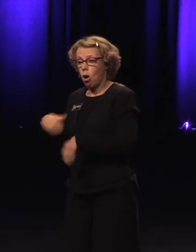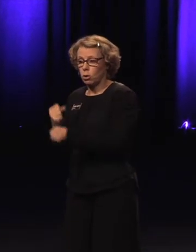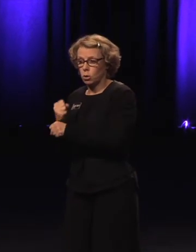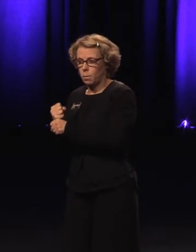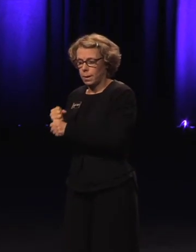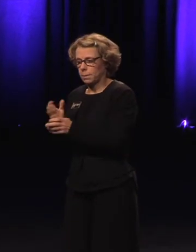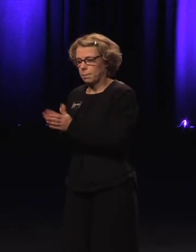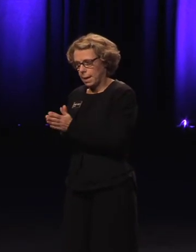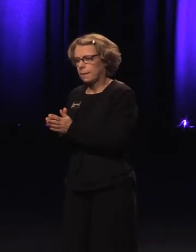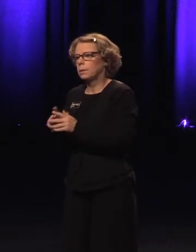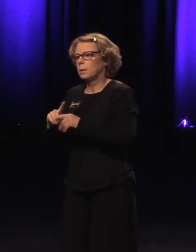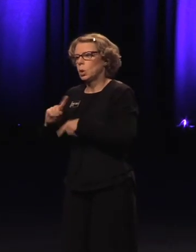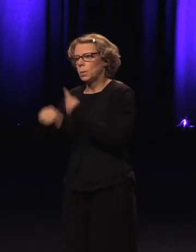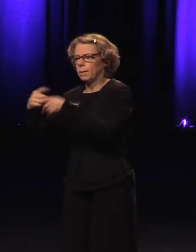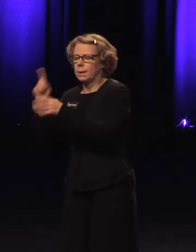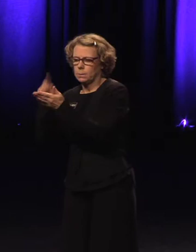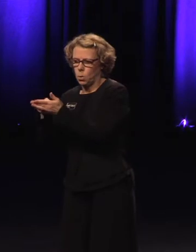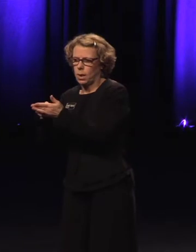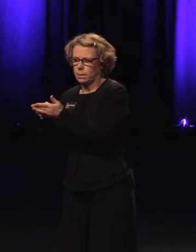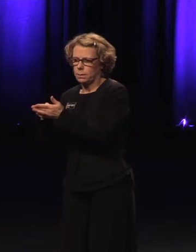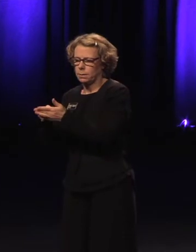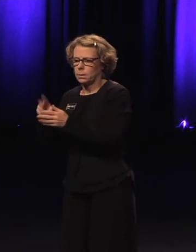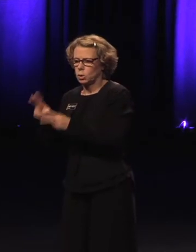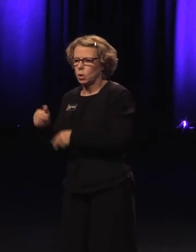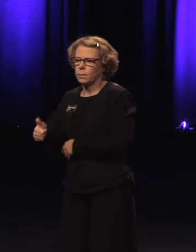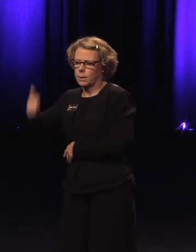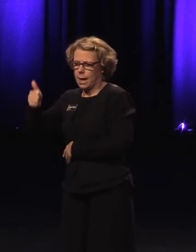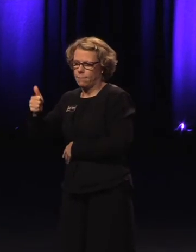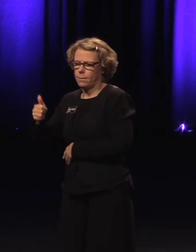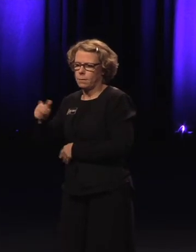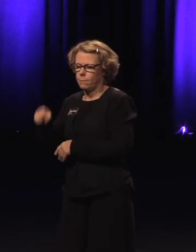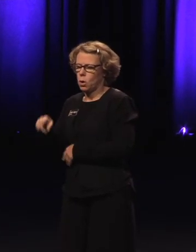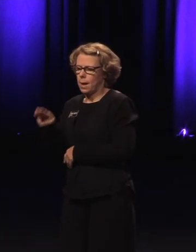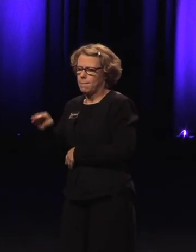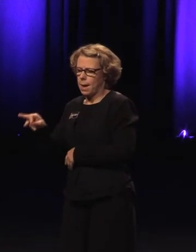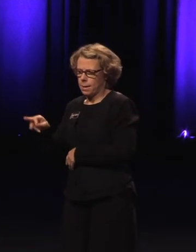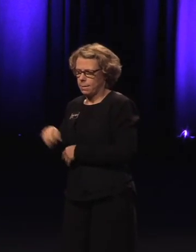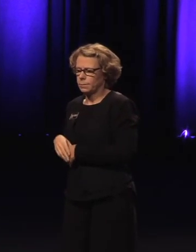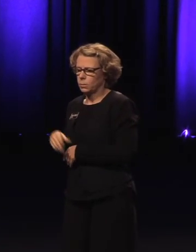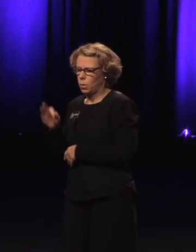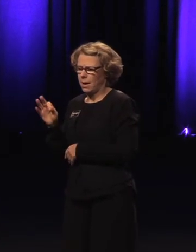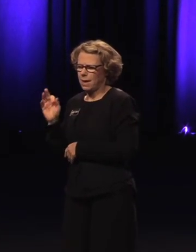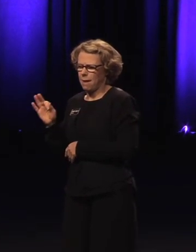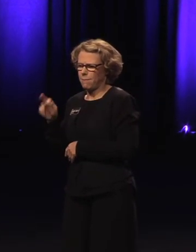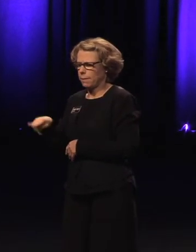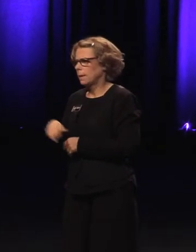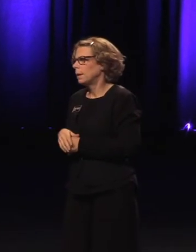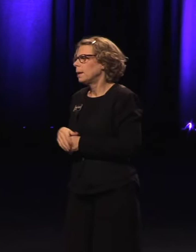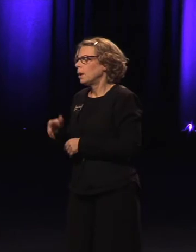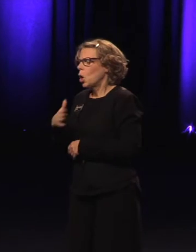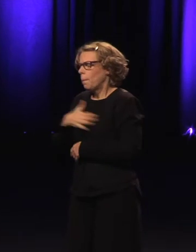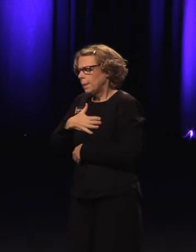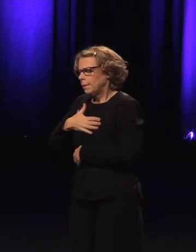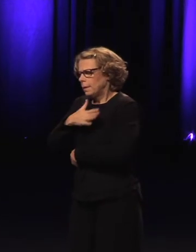these development goals as UN High Commissioner for Human Rights with my staff. Now, in the course of